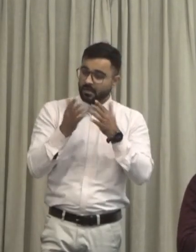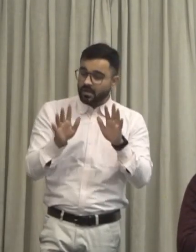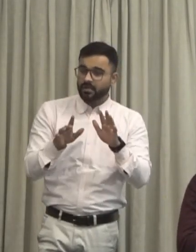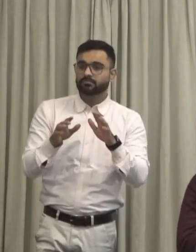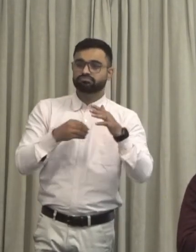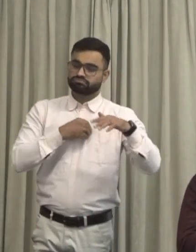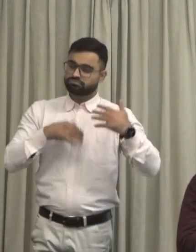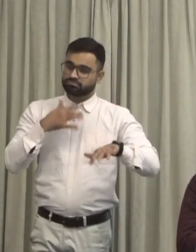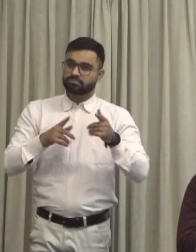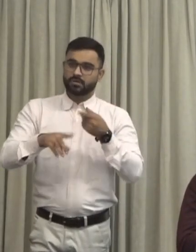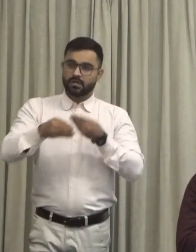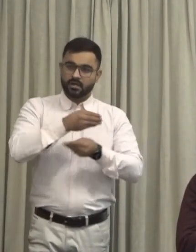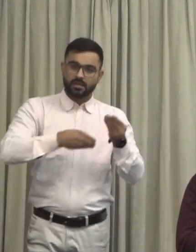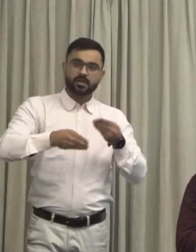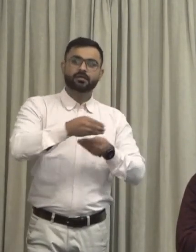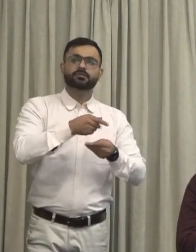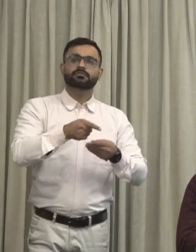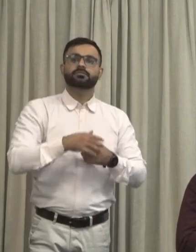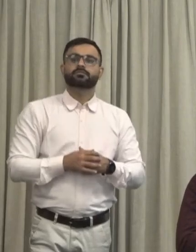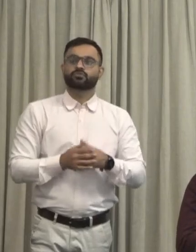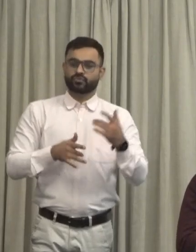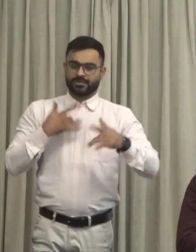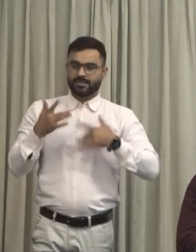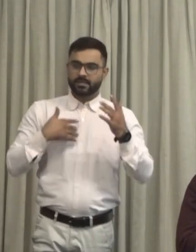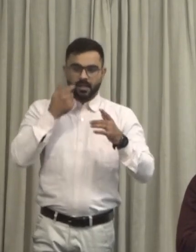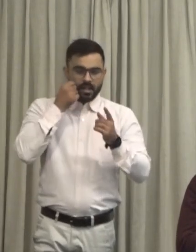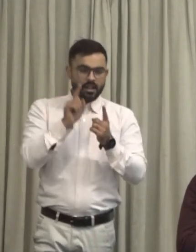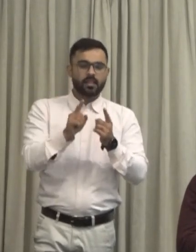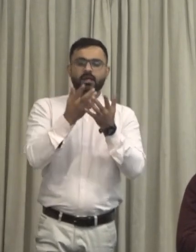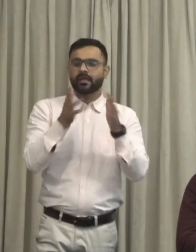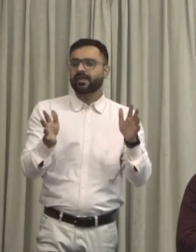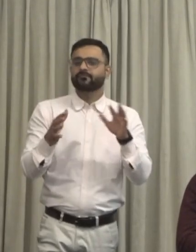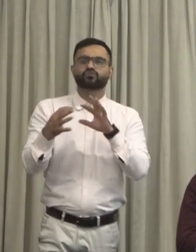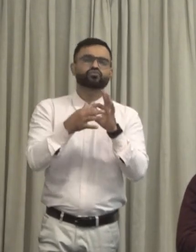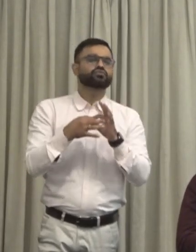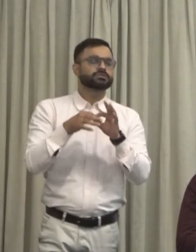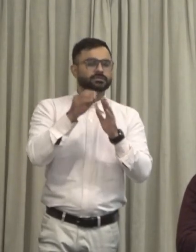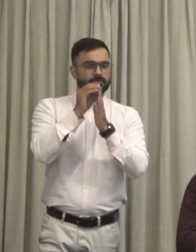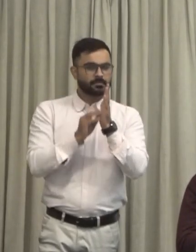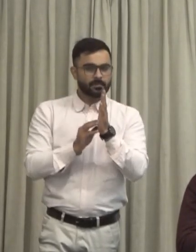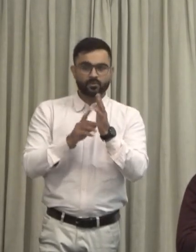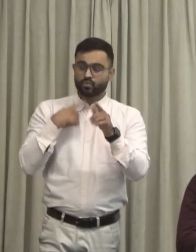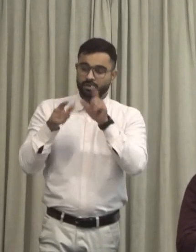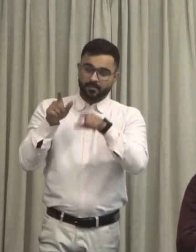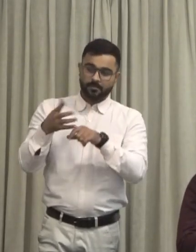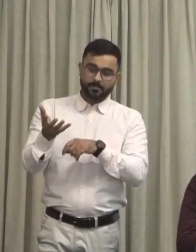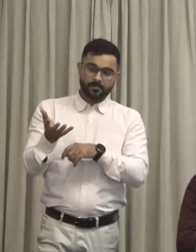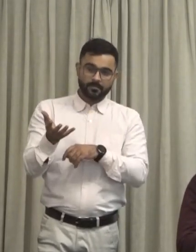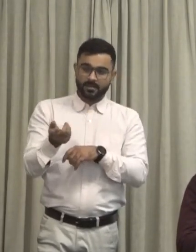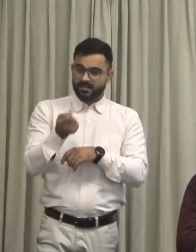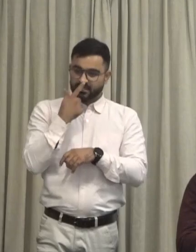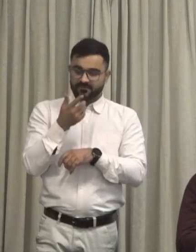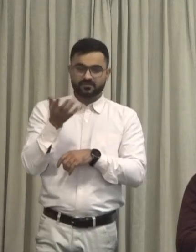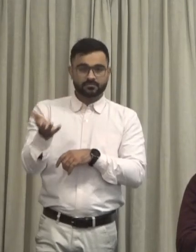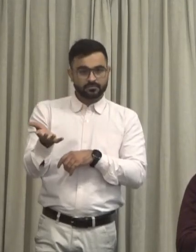with suffering. It could be economic, financial, emotional, physical, any form of suffering. Buying somebody